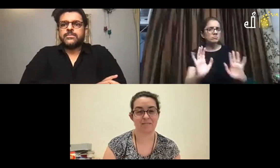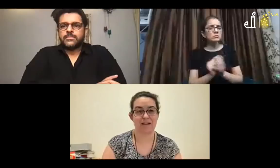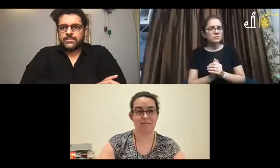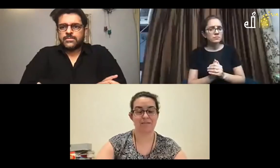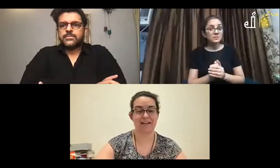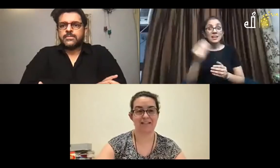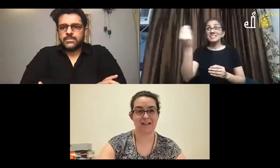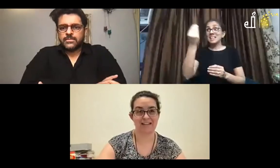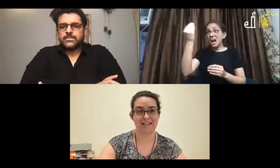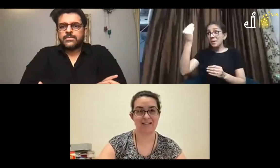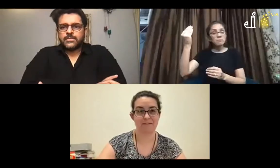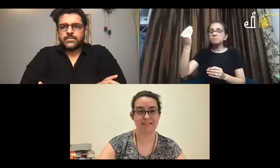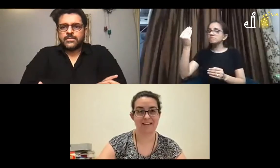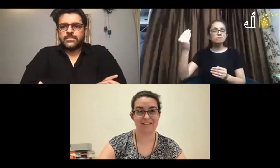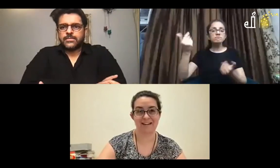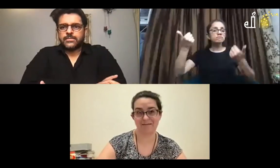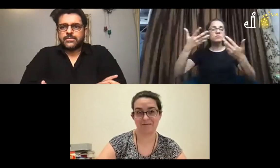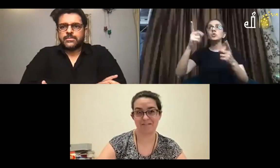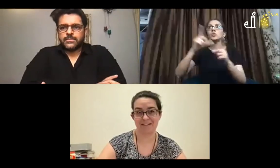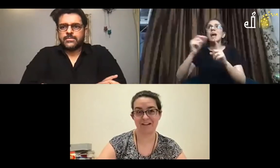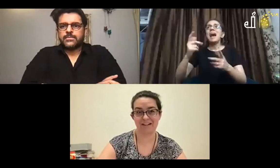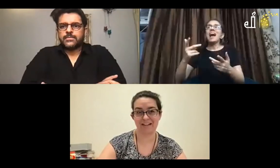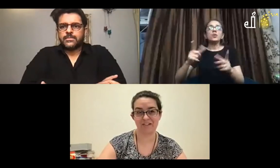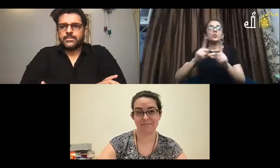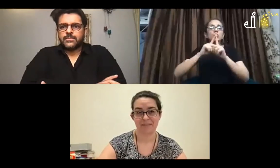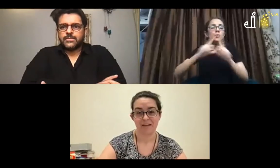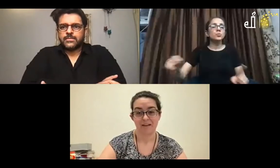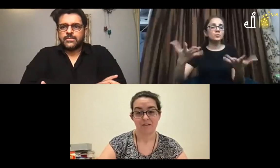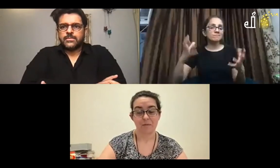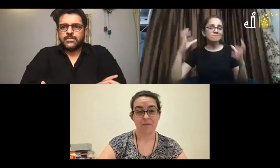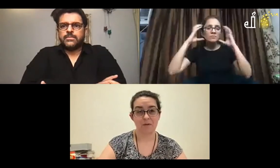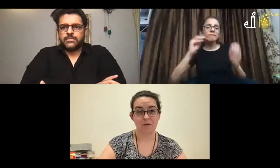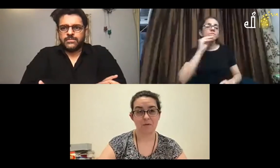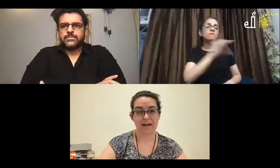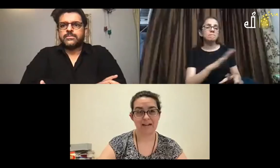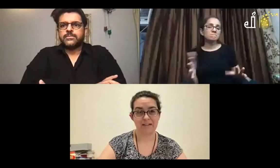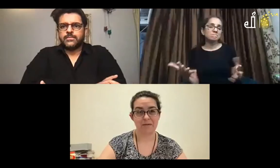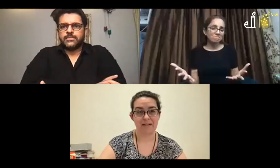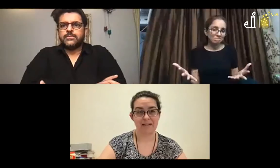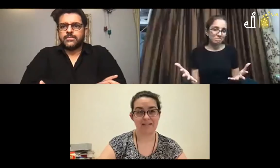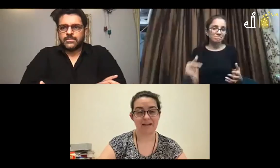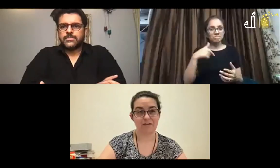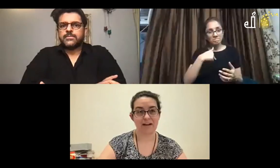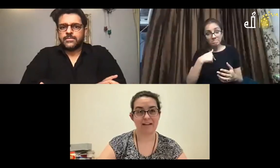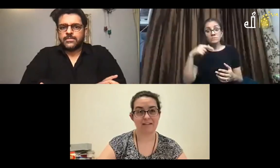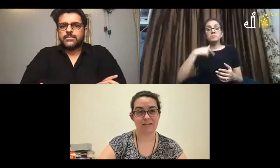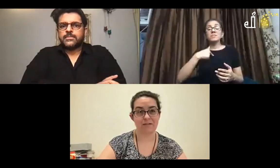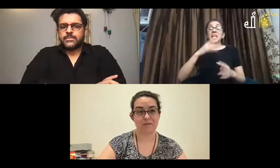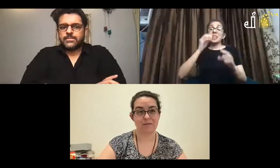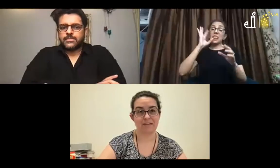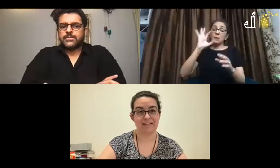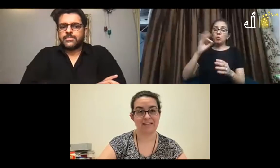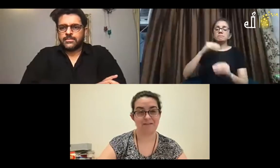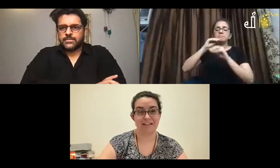think sometimes that does not get emphasized enough in audiology. So on the whole, what I do is I try